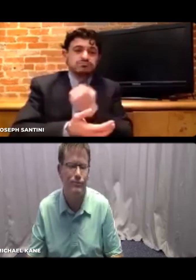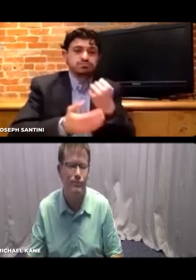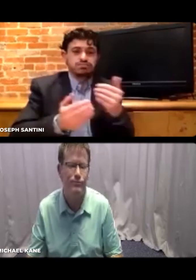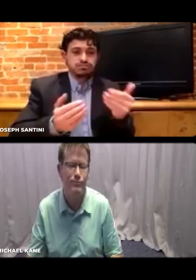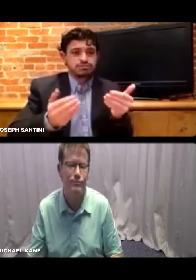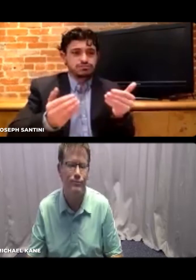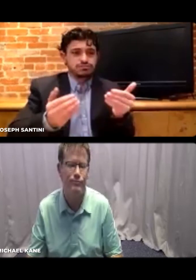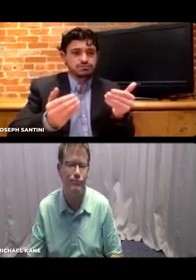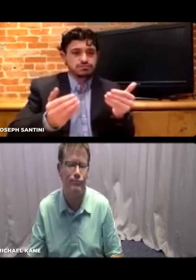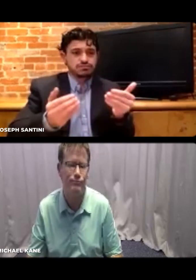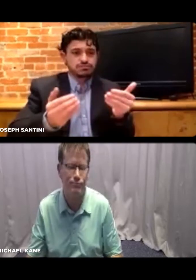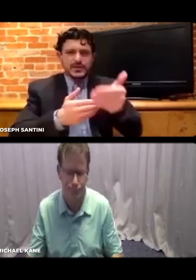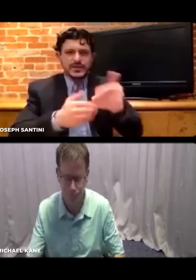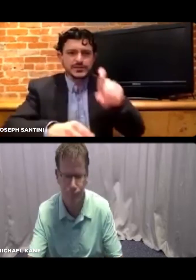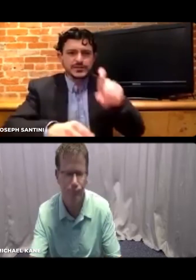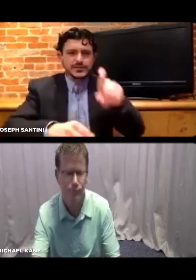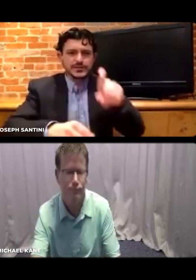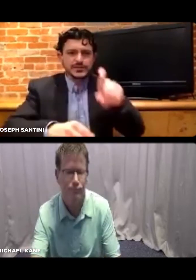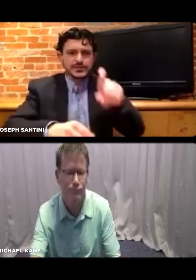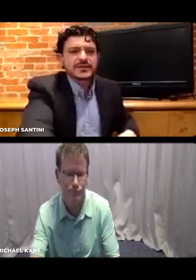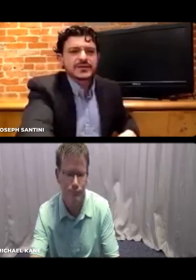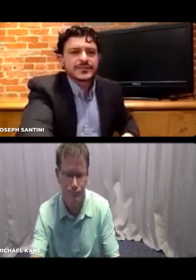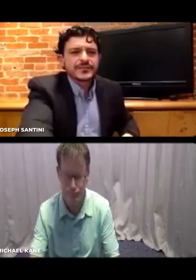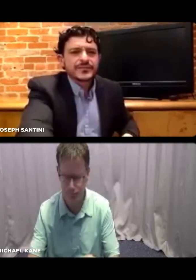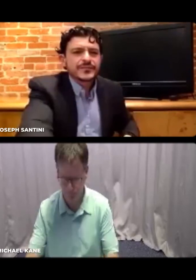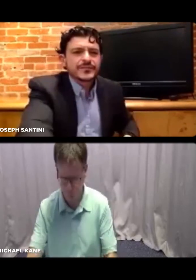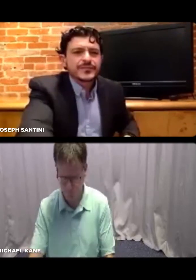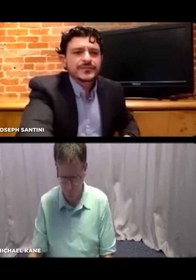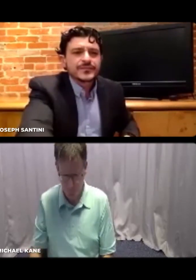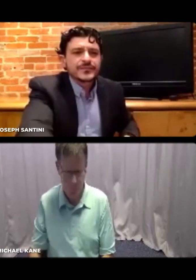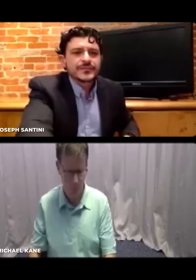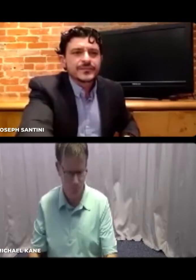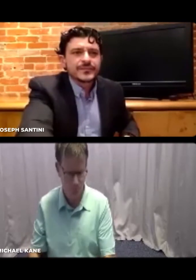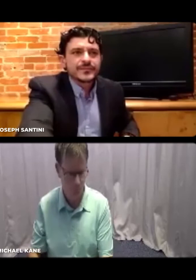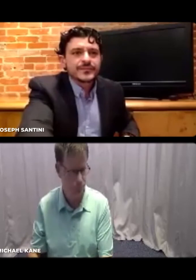Okay, well, thank you, Michael. Let's move along to the next question here.